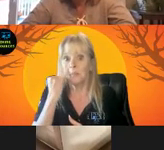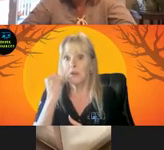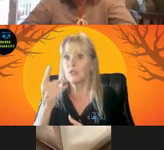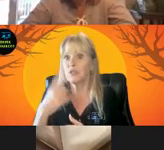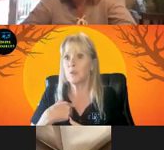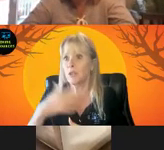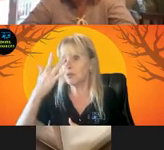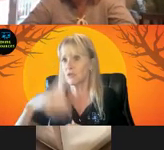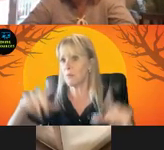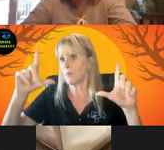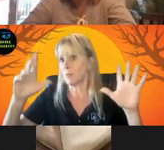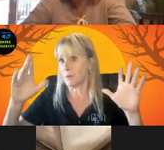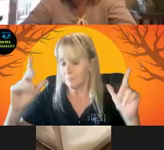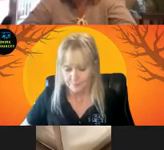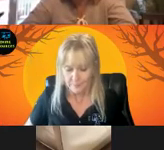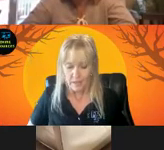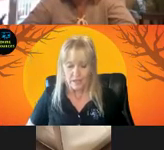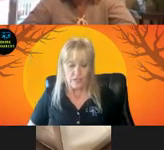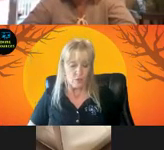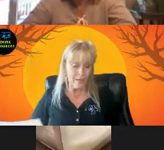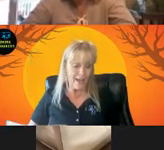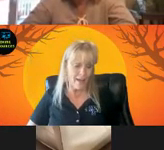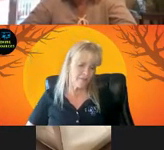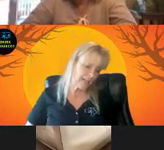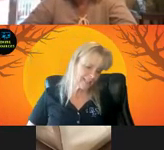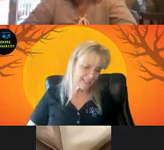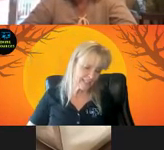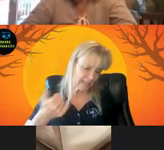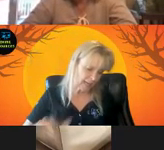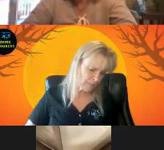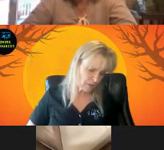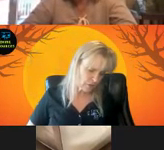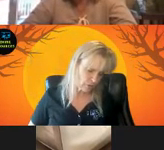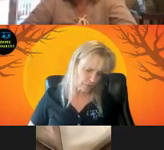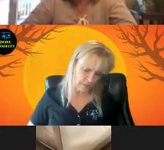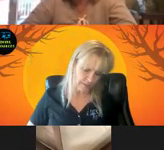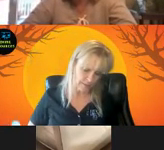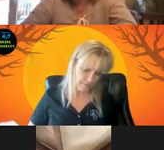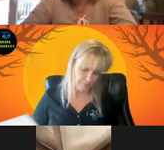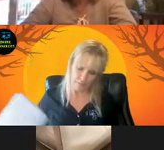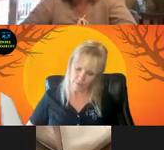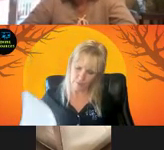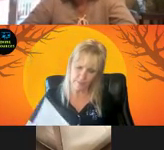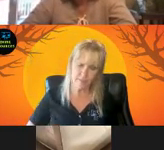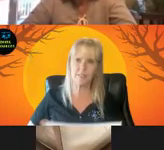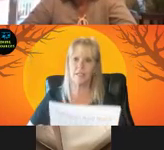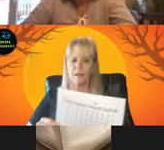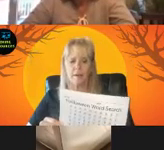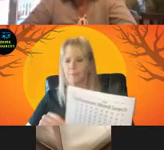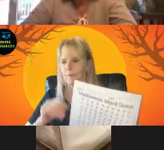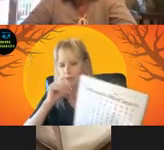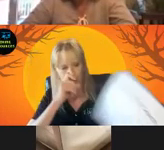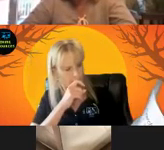or suppose you just want to use your smartboard. So we have like this game, and I'll show you this. So this is